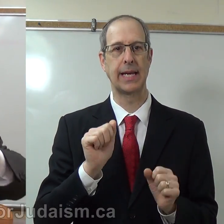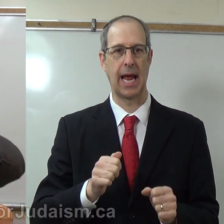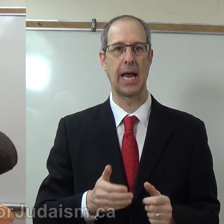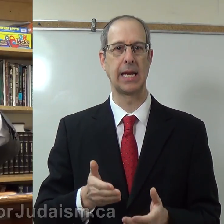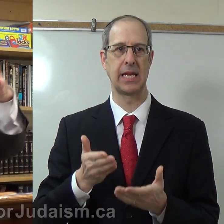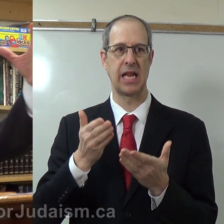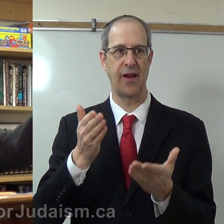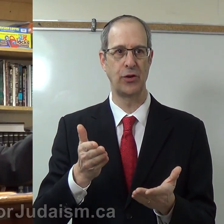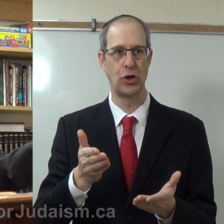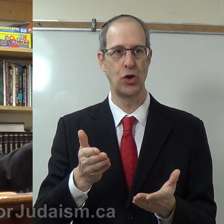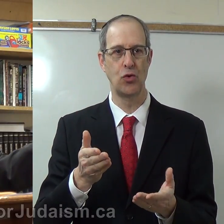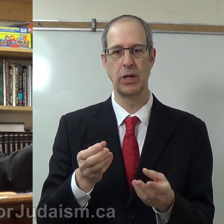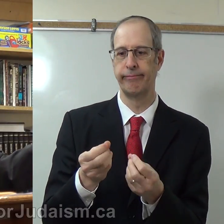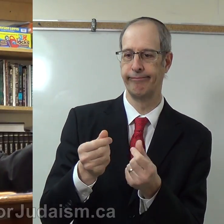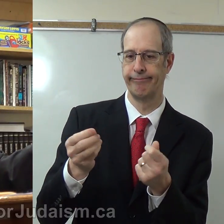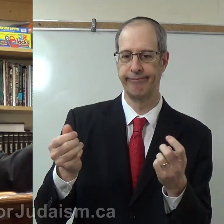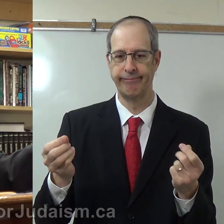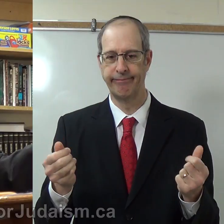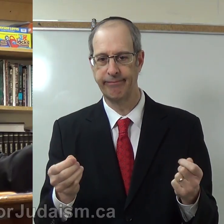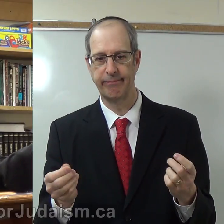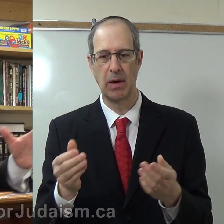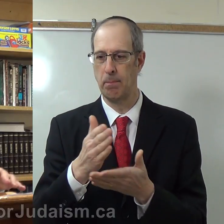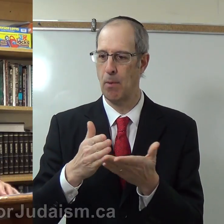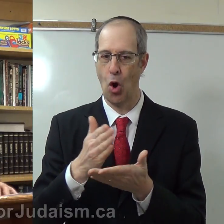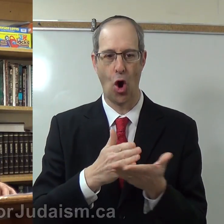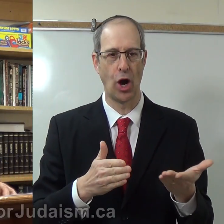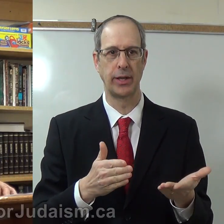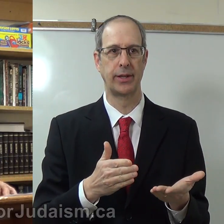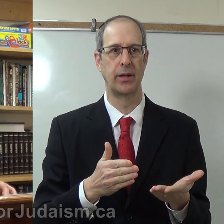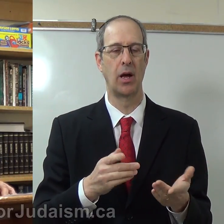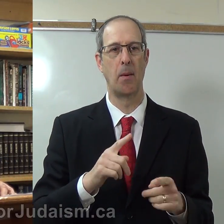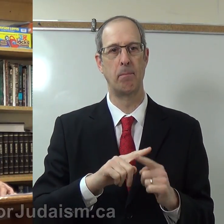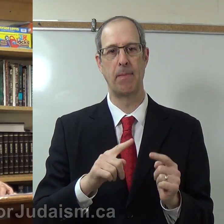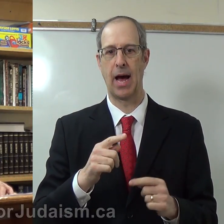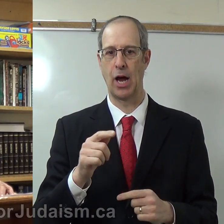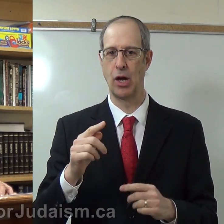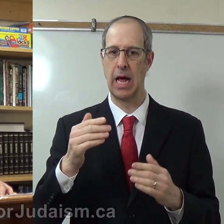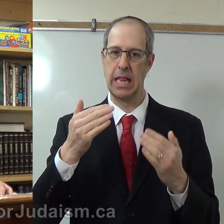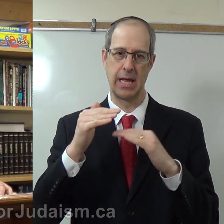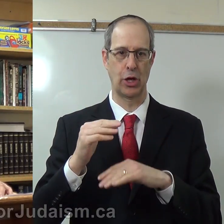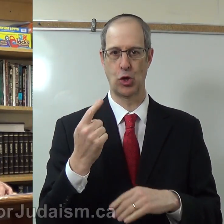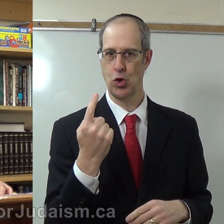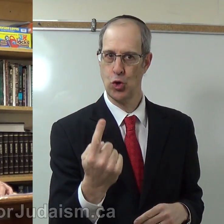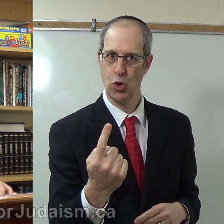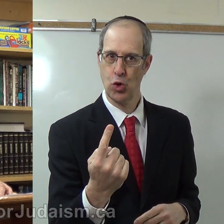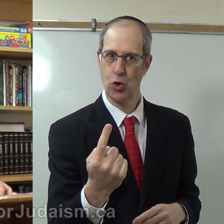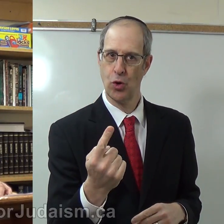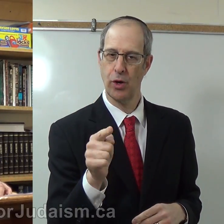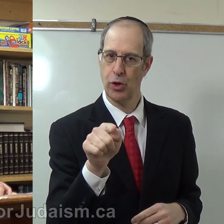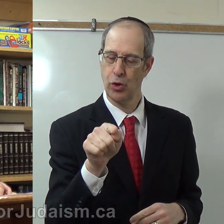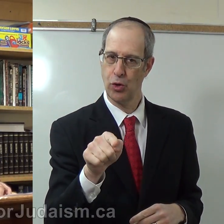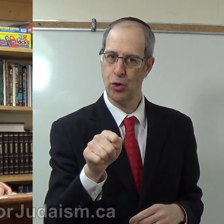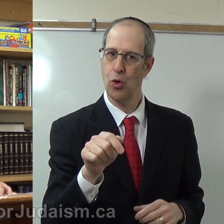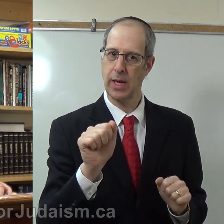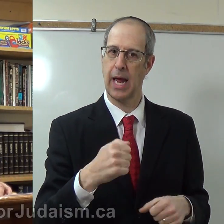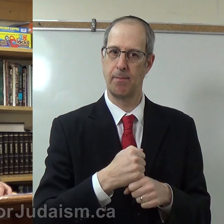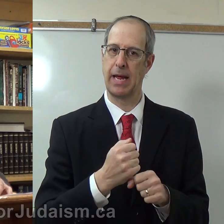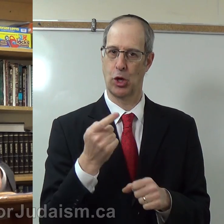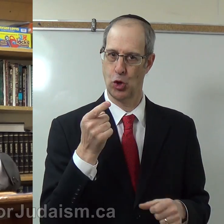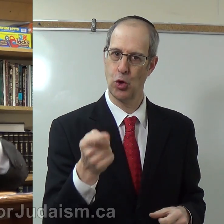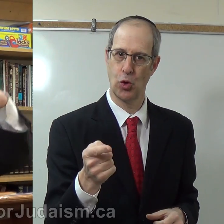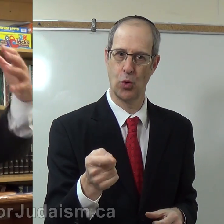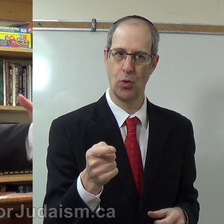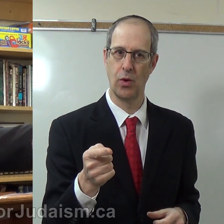you the raw ingredients. But only you can make you. So, that's why God